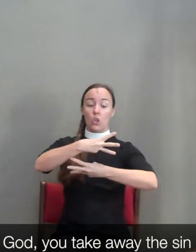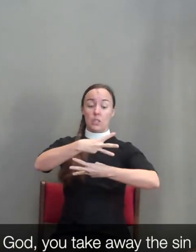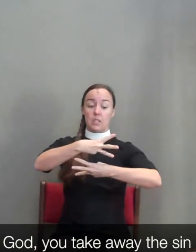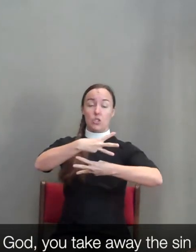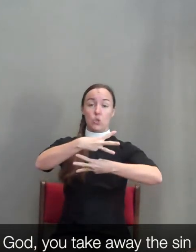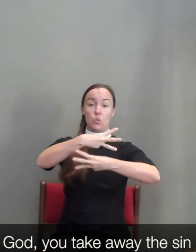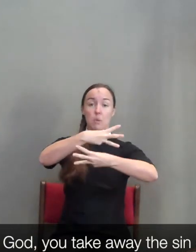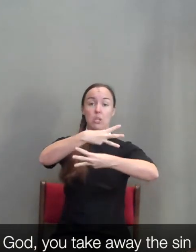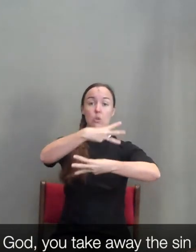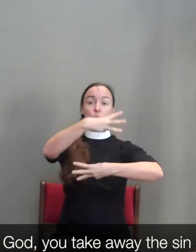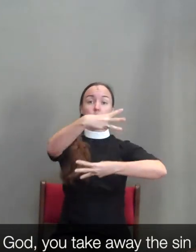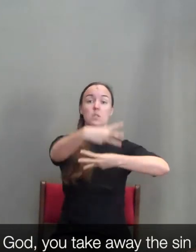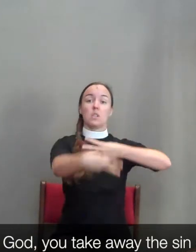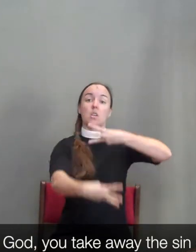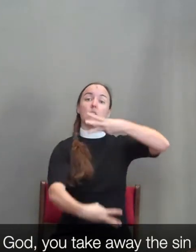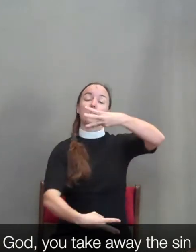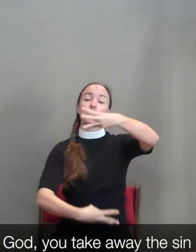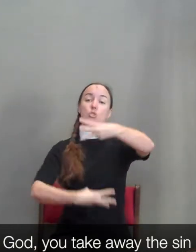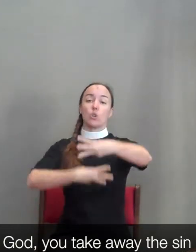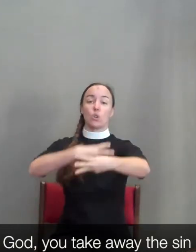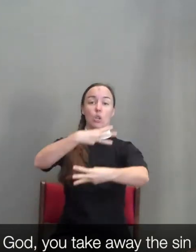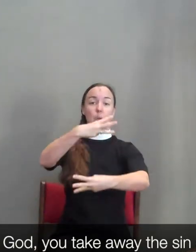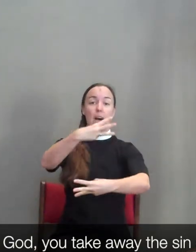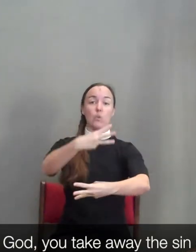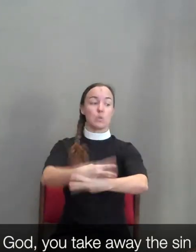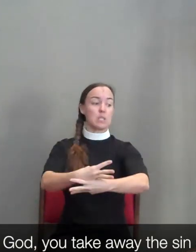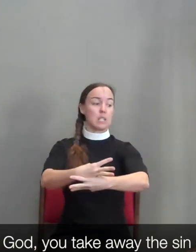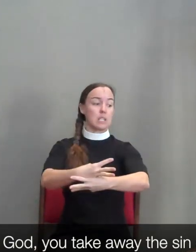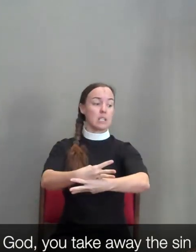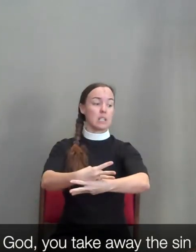world, two W's, circle around,